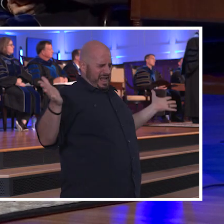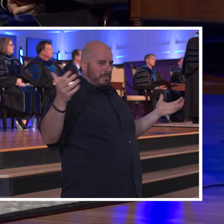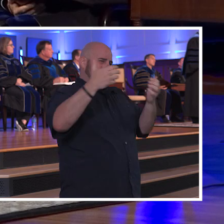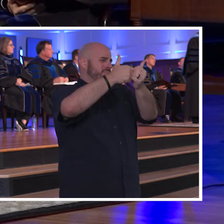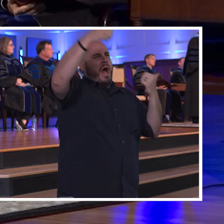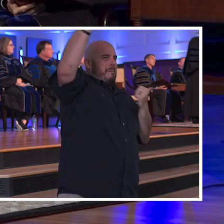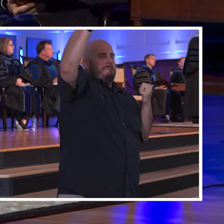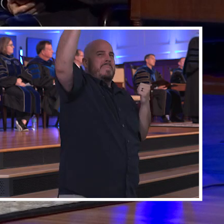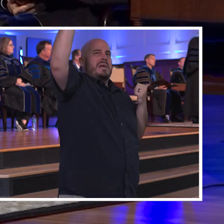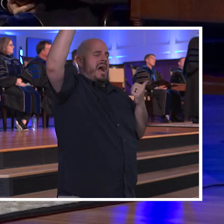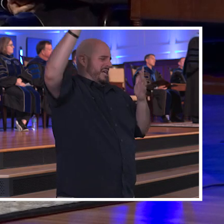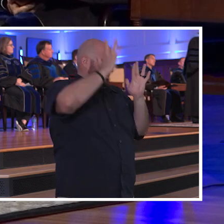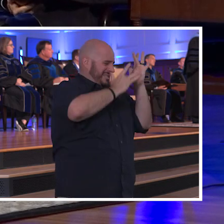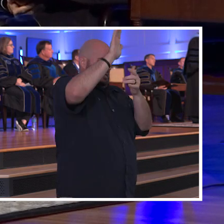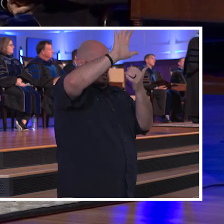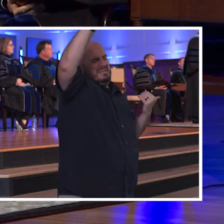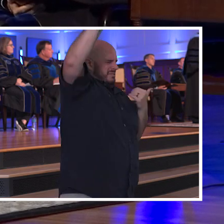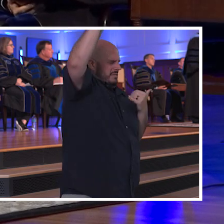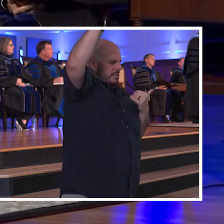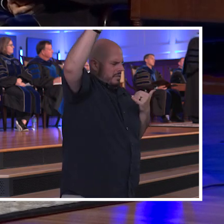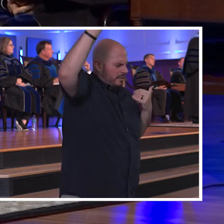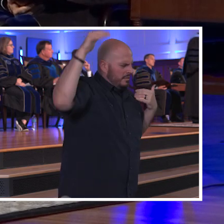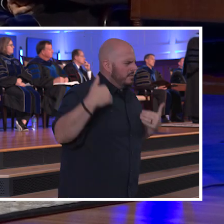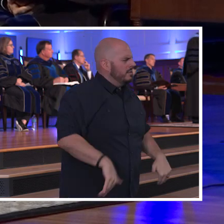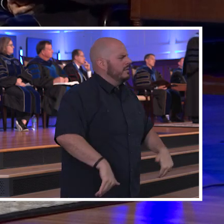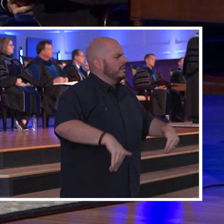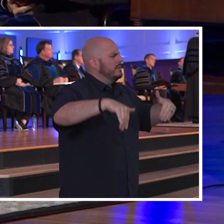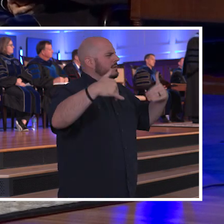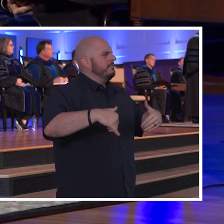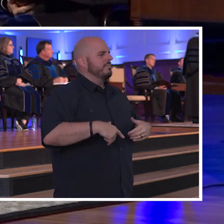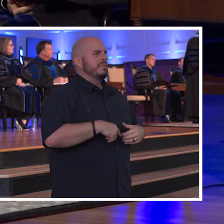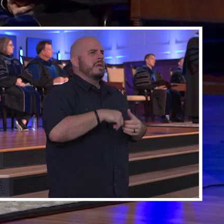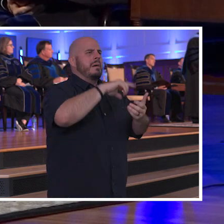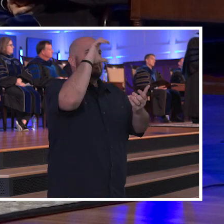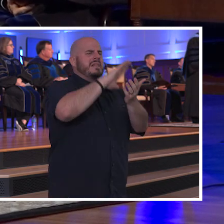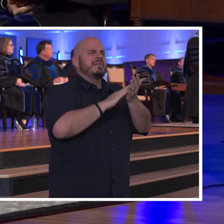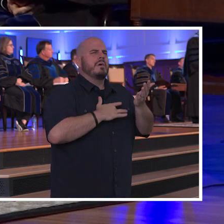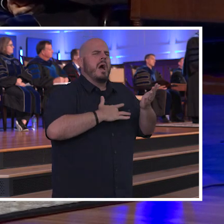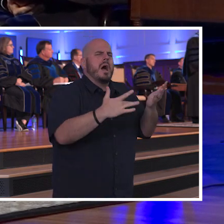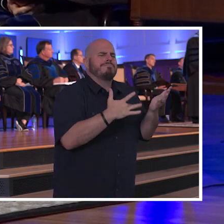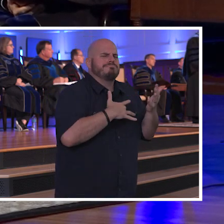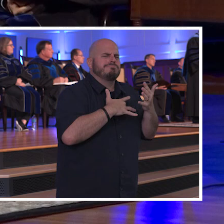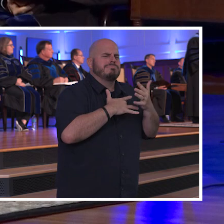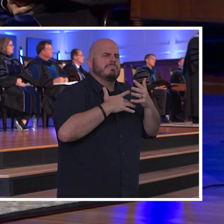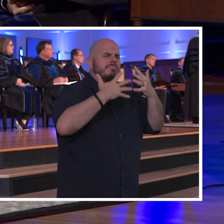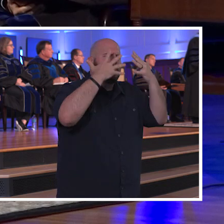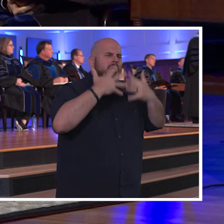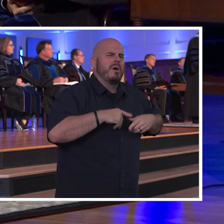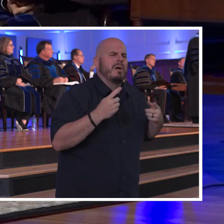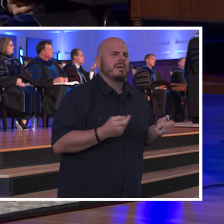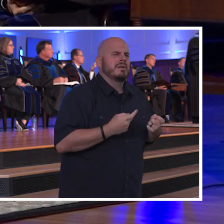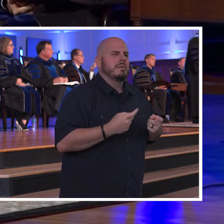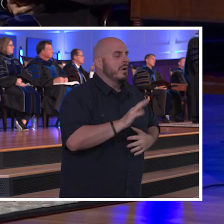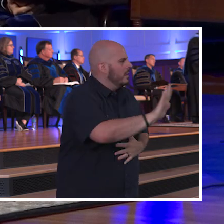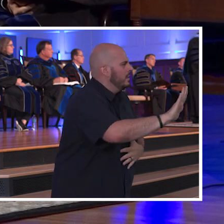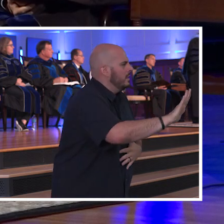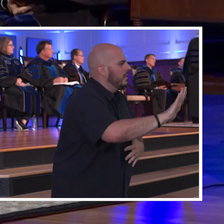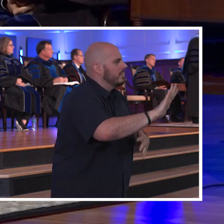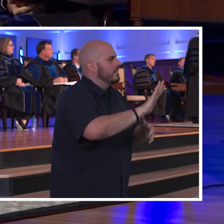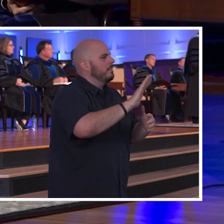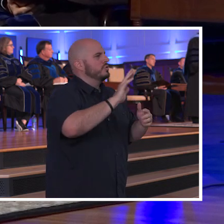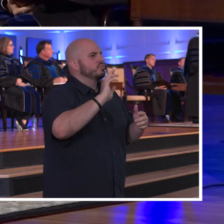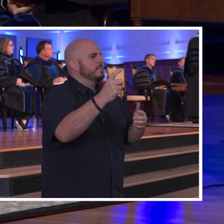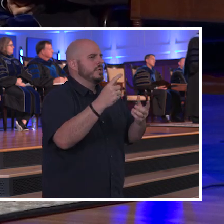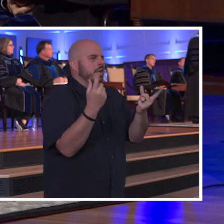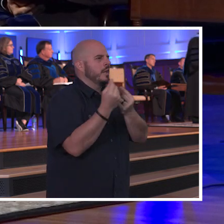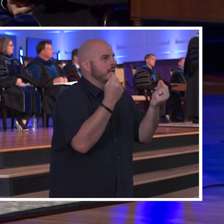sin. The believer shall mourn about his or her sins, but wait, the prescription is repent. Just